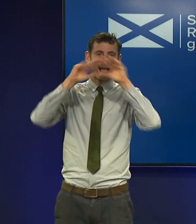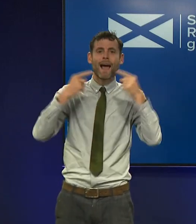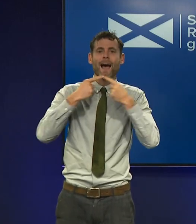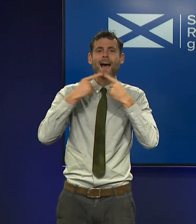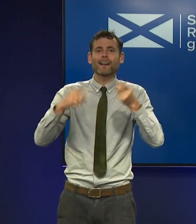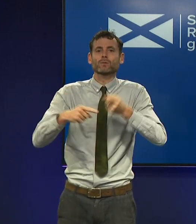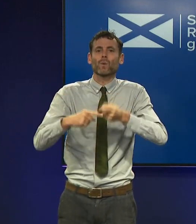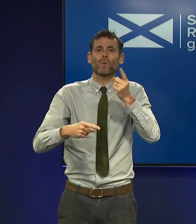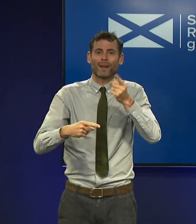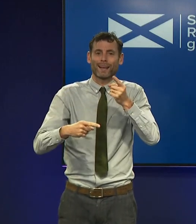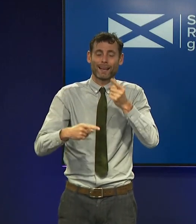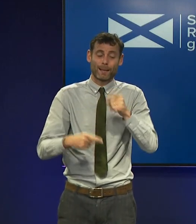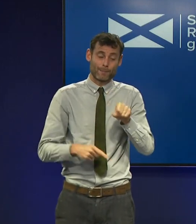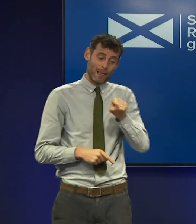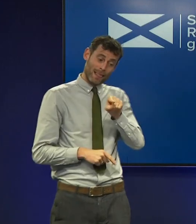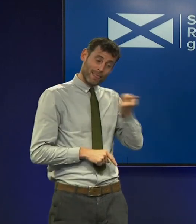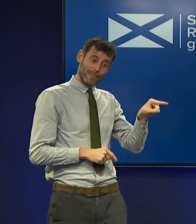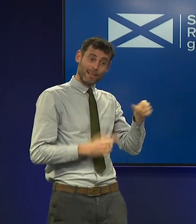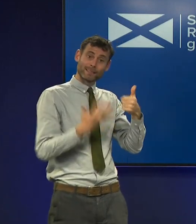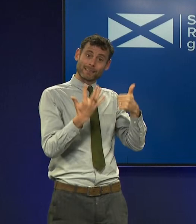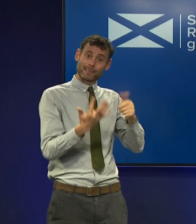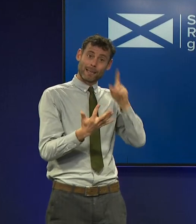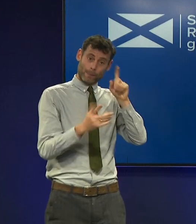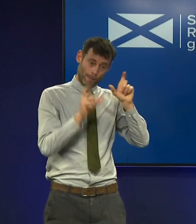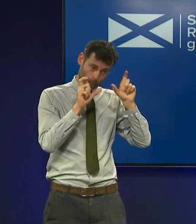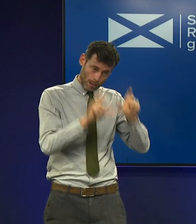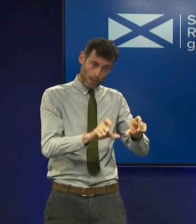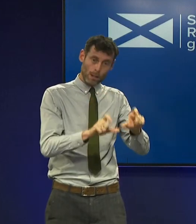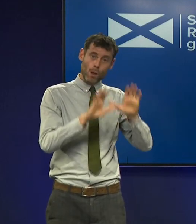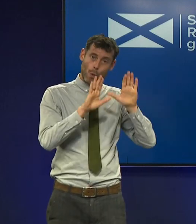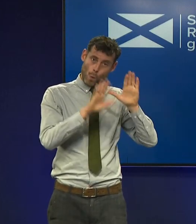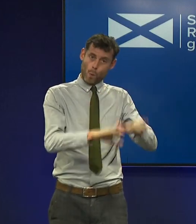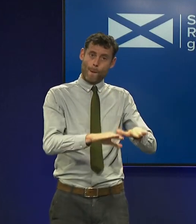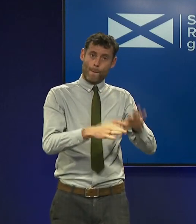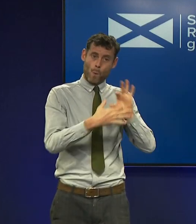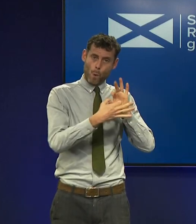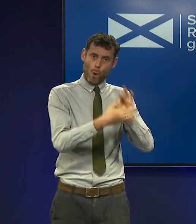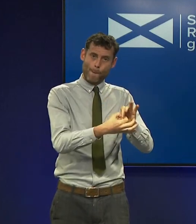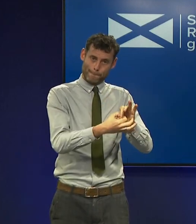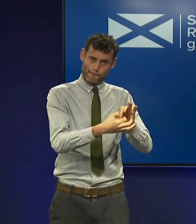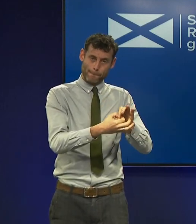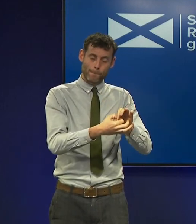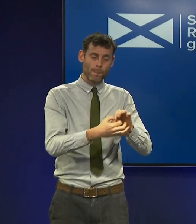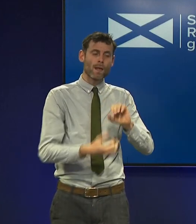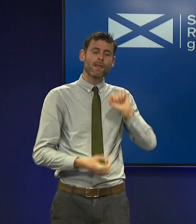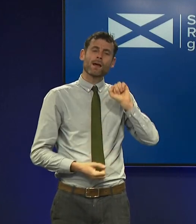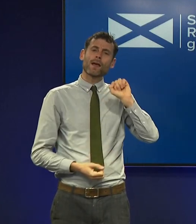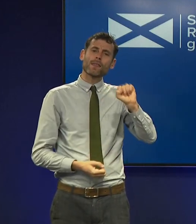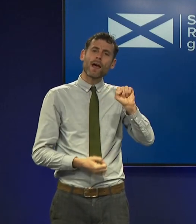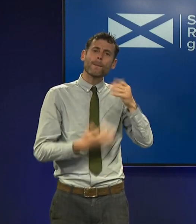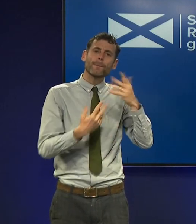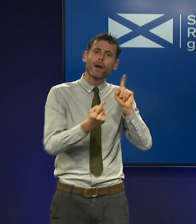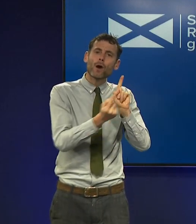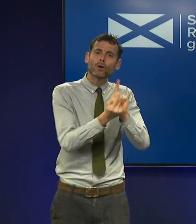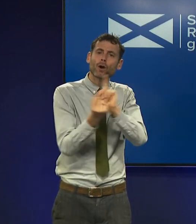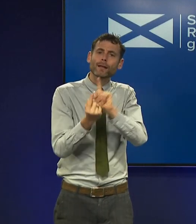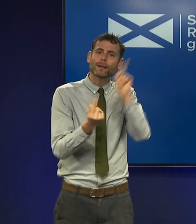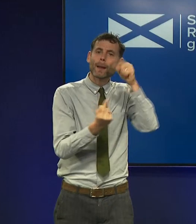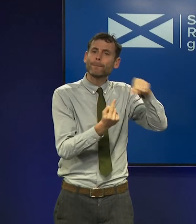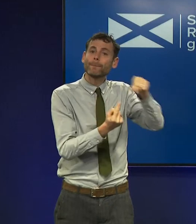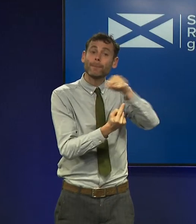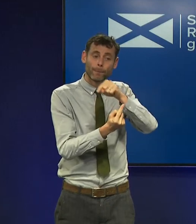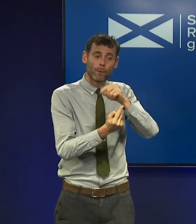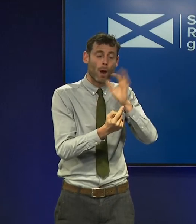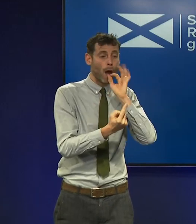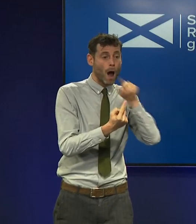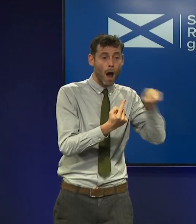is right. These cases are in isolation. Their close contacts have been asked to isolate as well. And now there is a process of